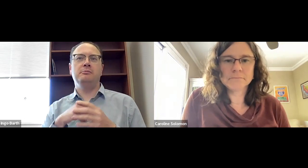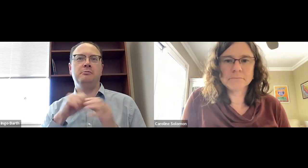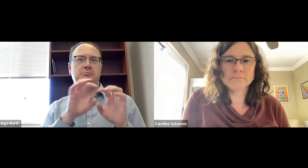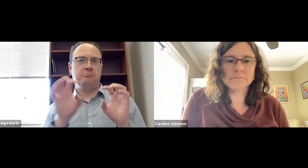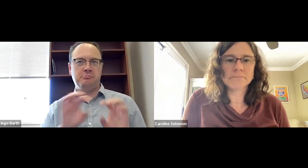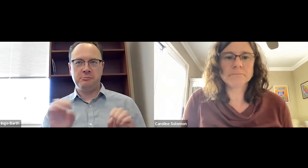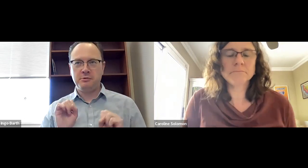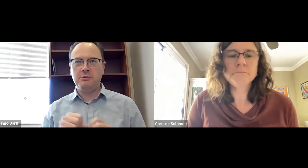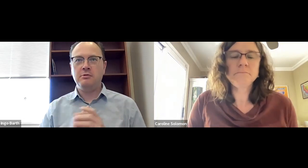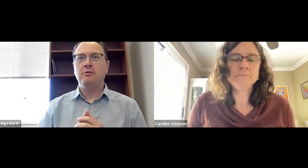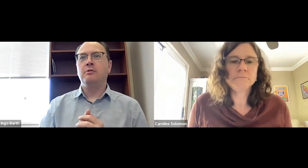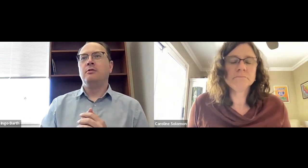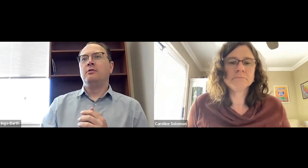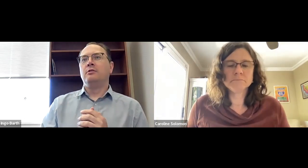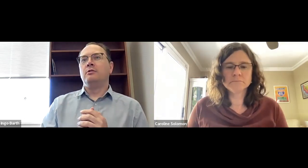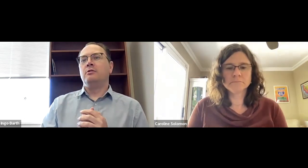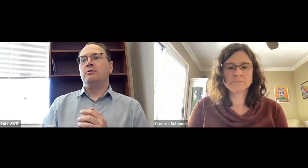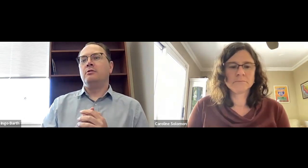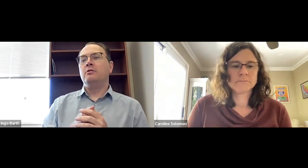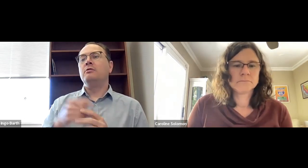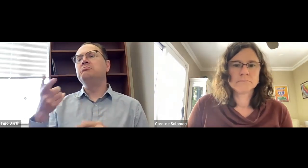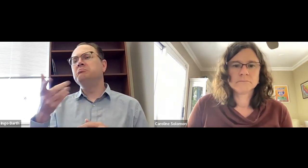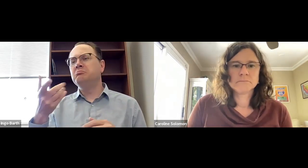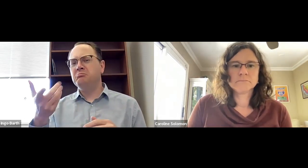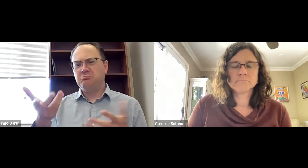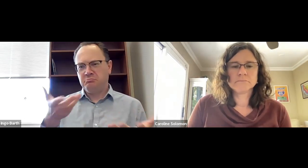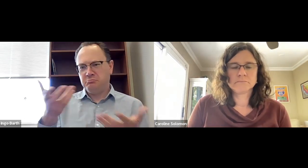in our roundtable discussion. So again, everyone I think will fit on the Zoom screen.